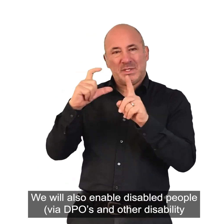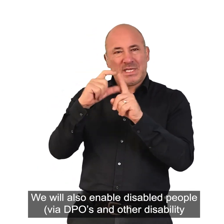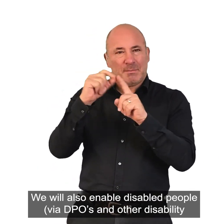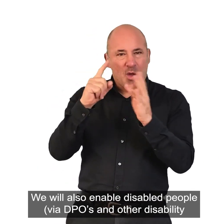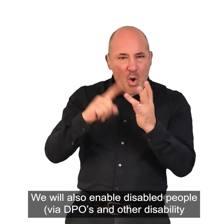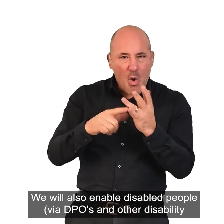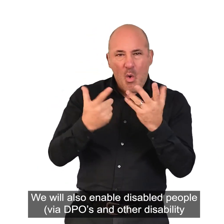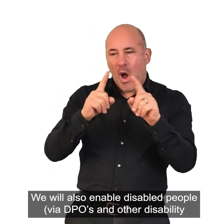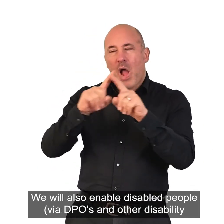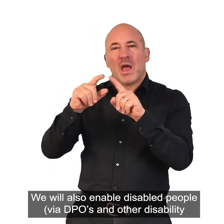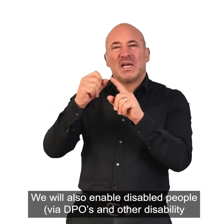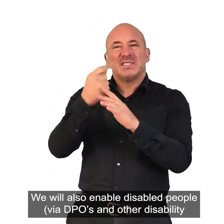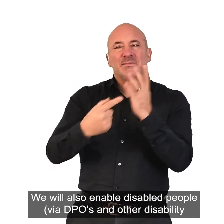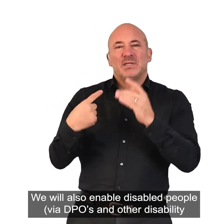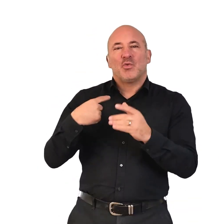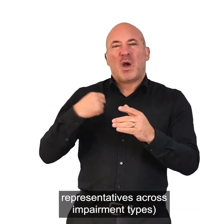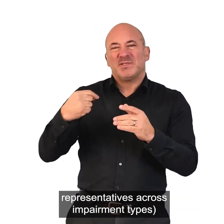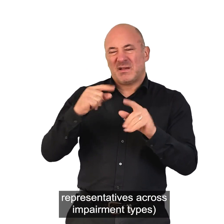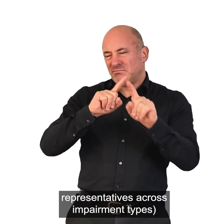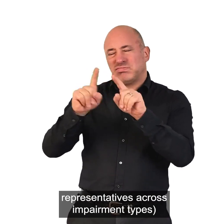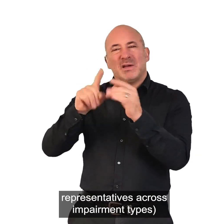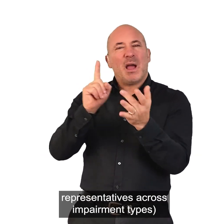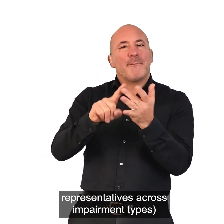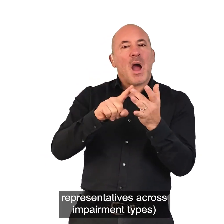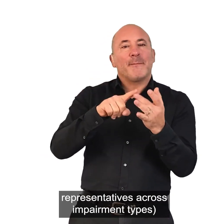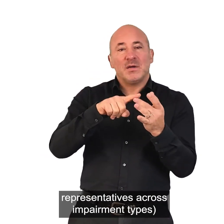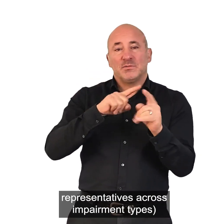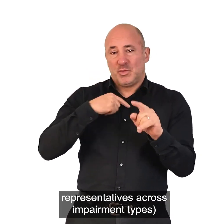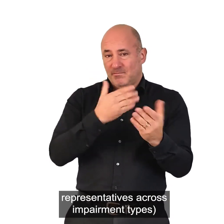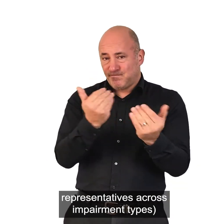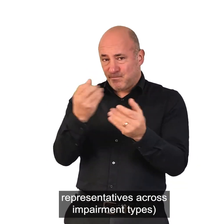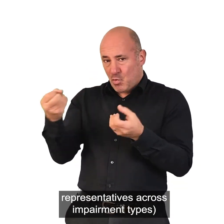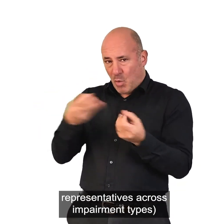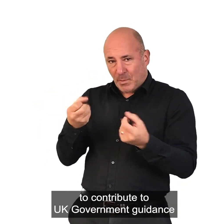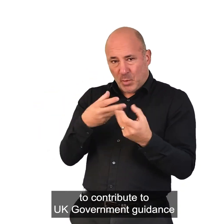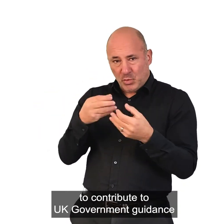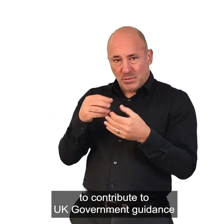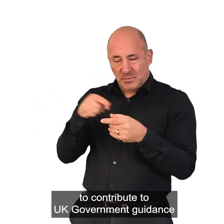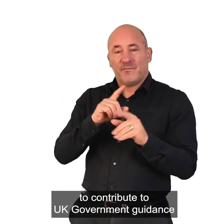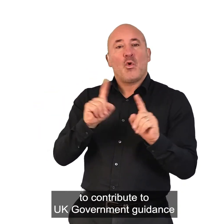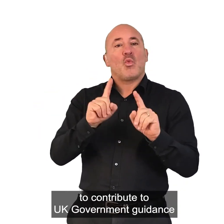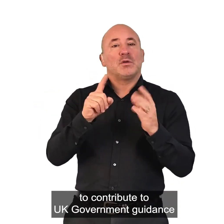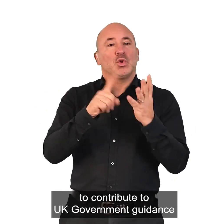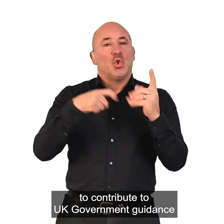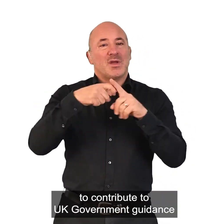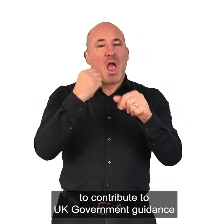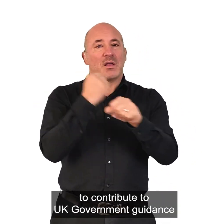via DPOs and other disability representatives across impairment types, to contribute to UK government